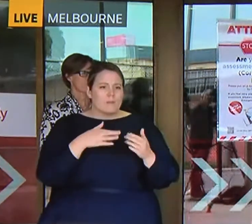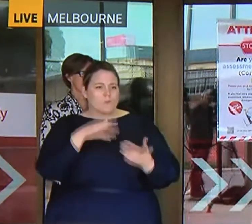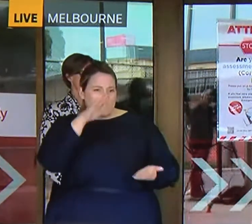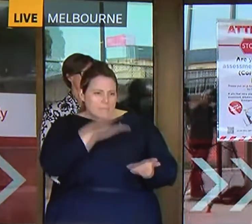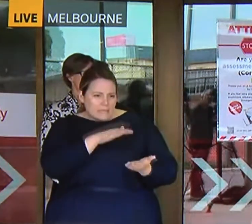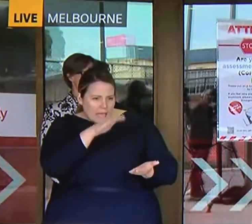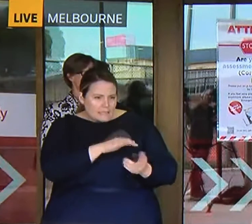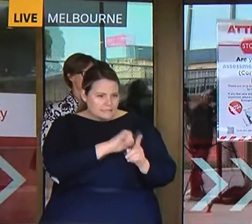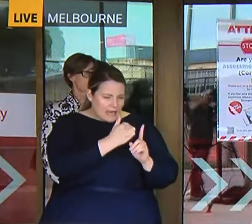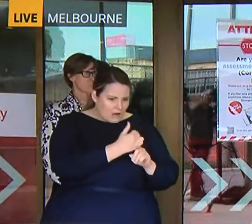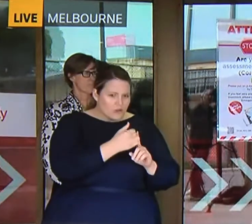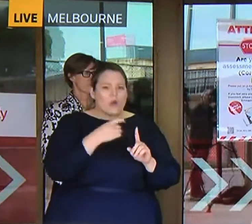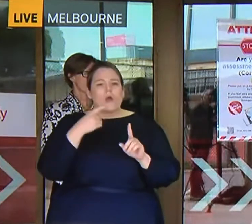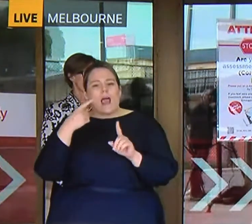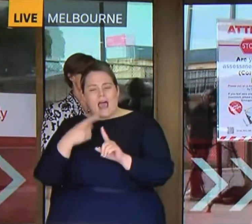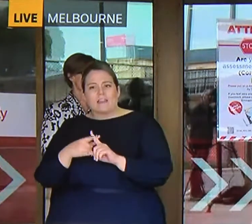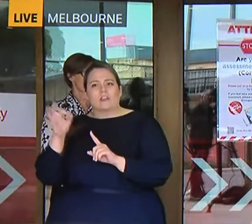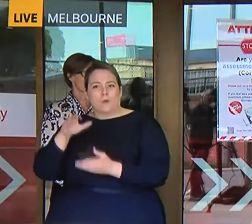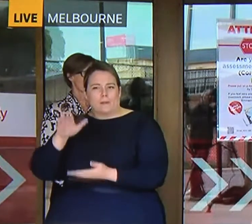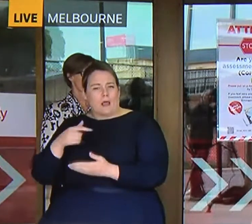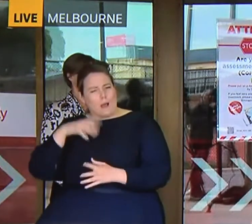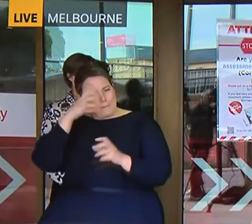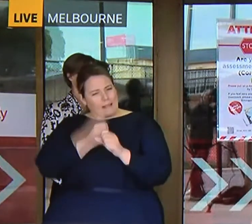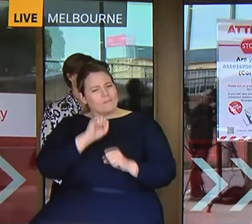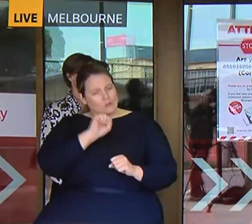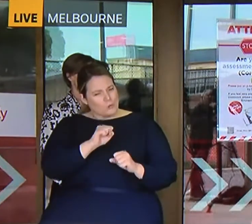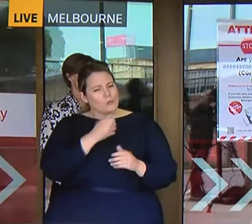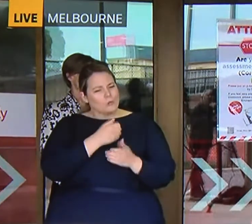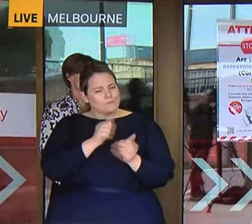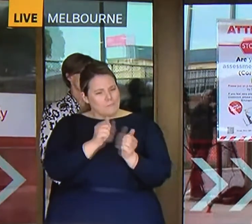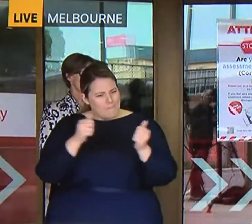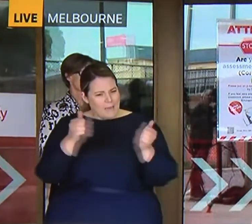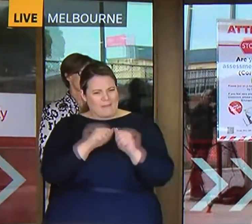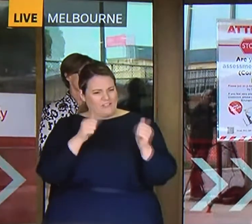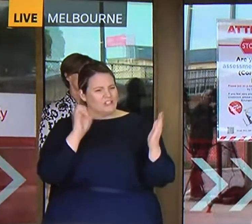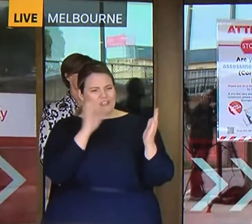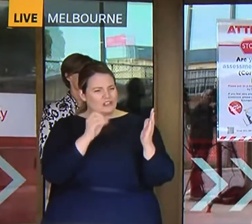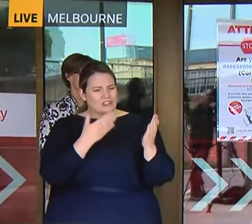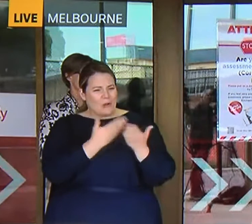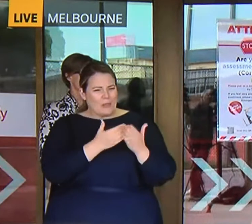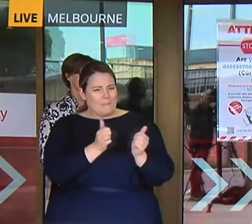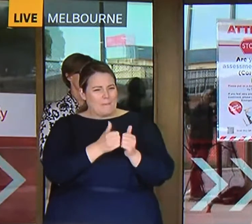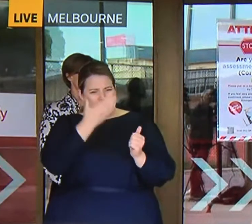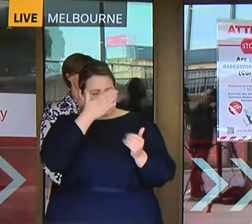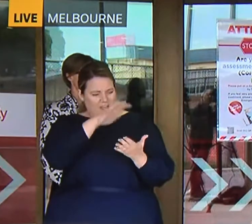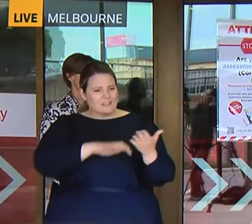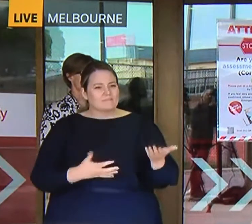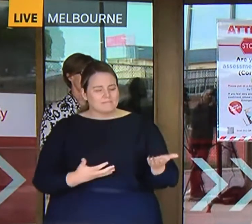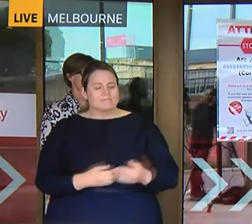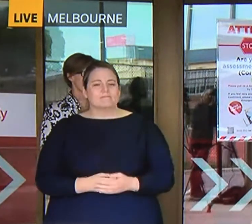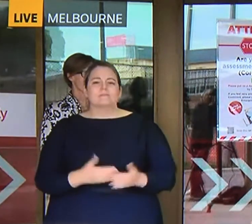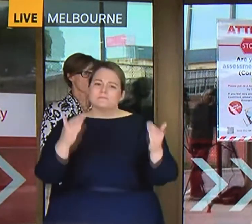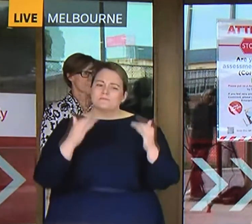I believe your paper ran the results on the front page. The next thing is that